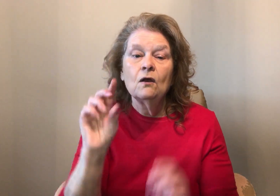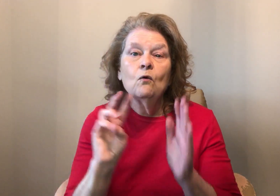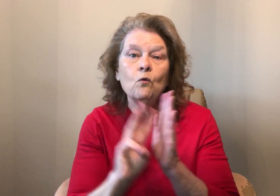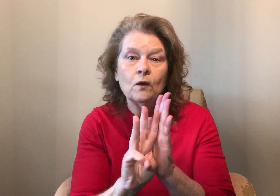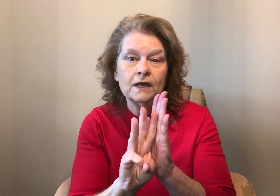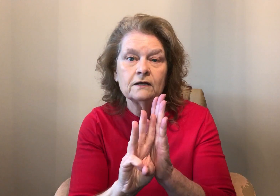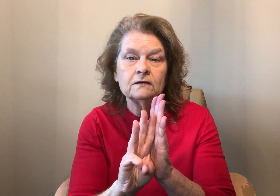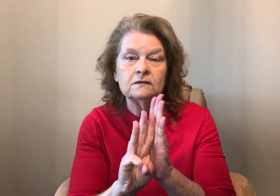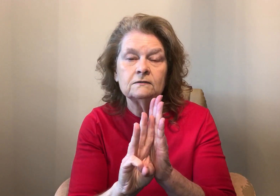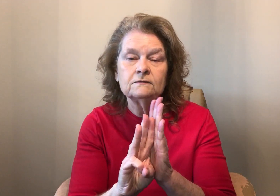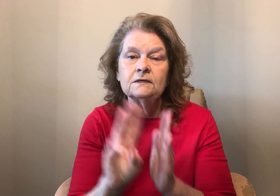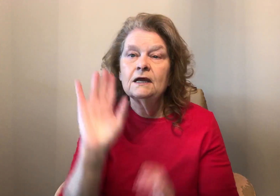will